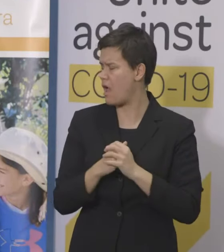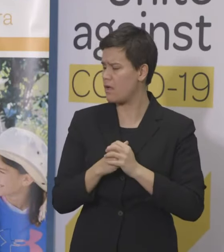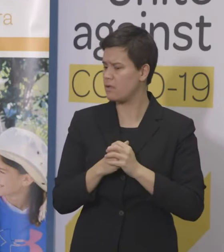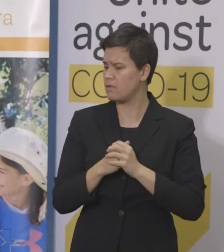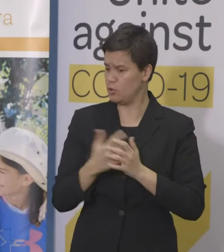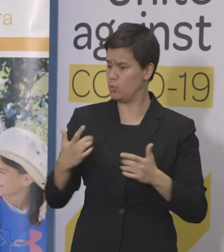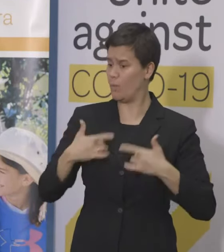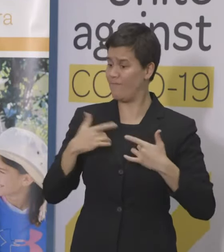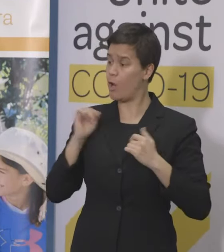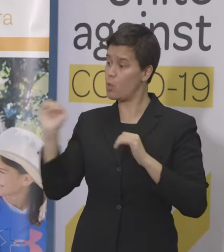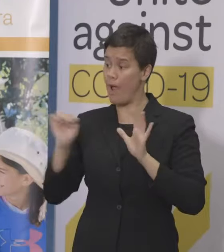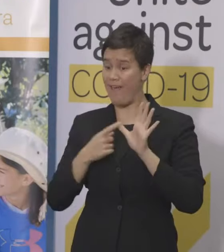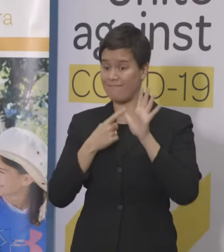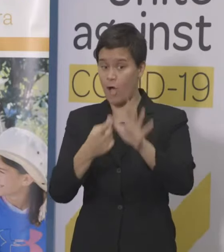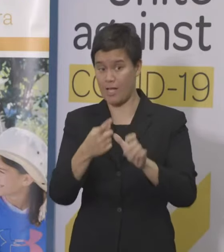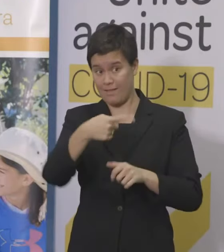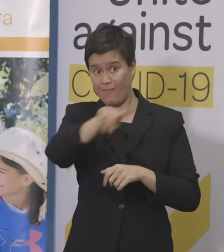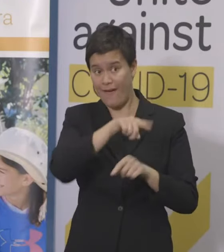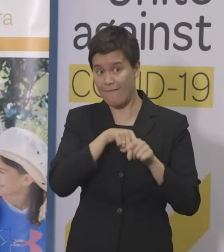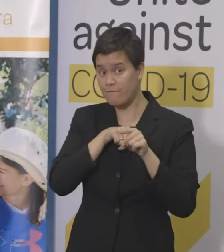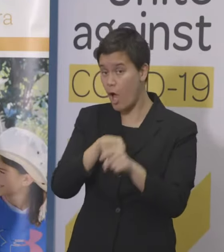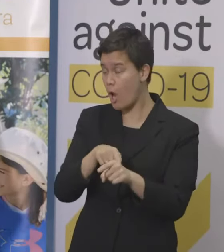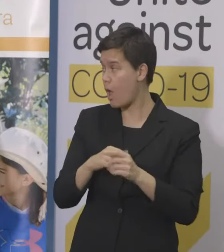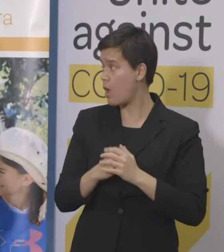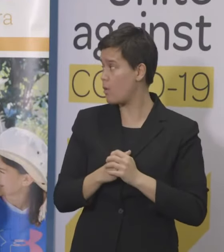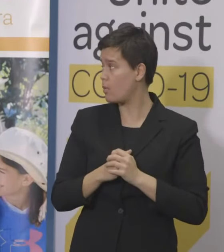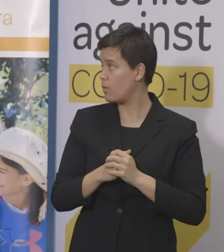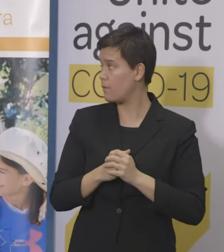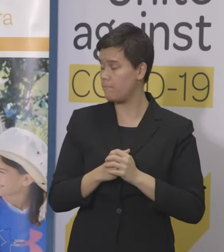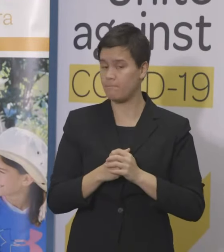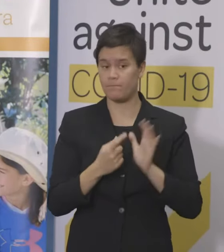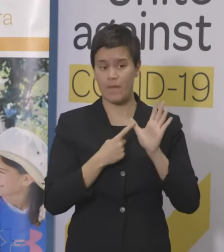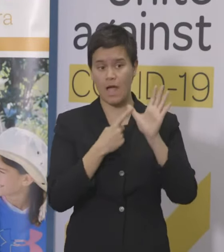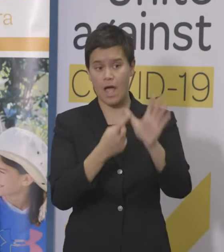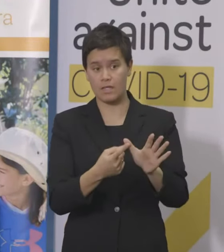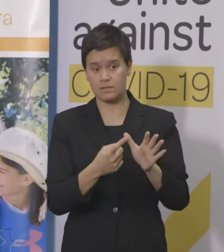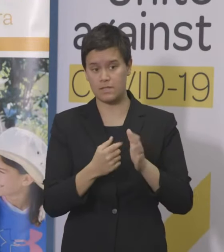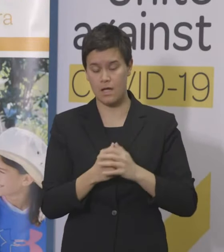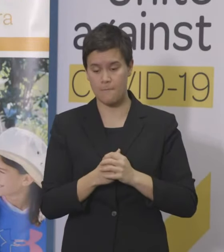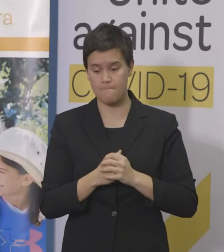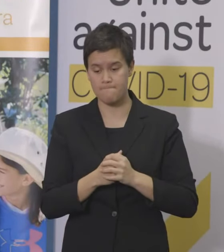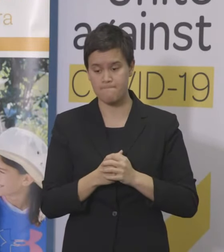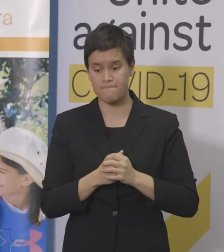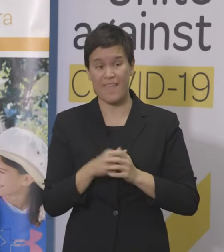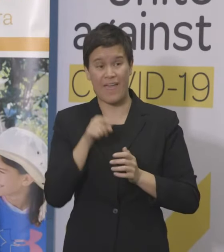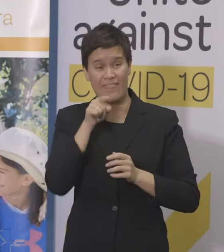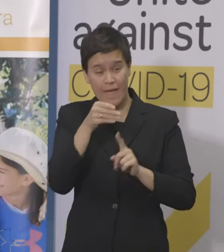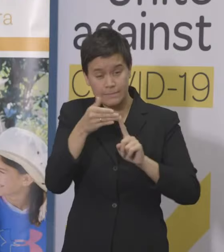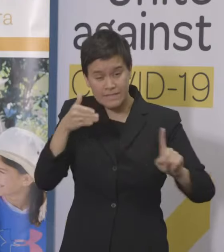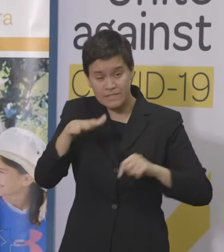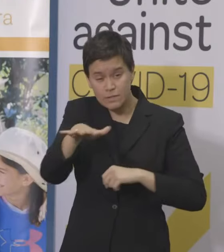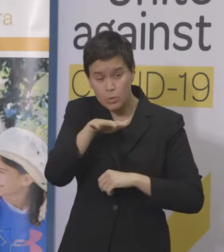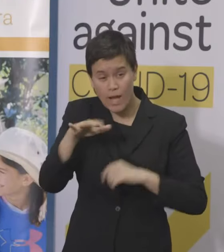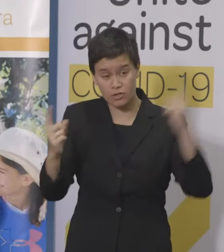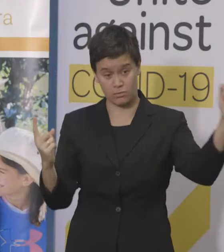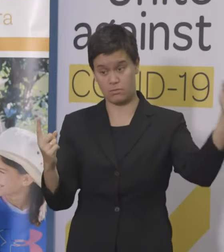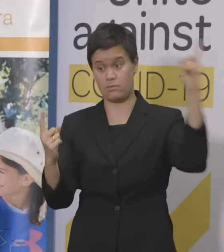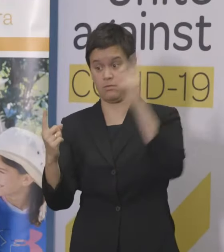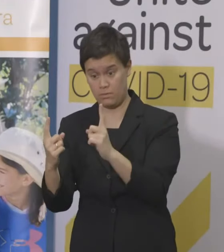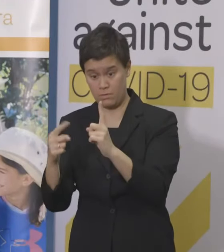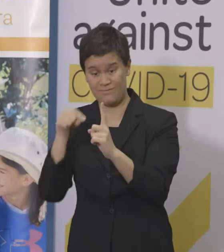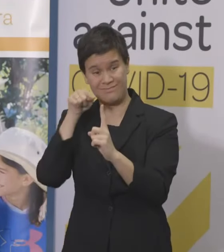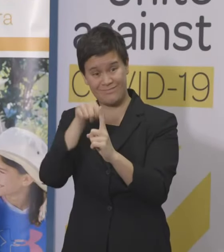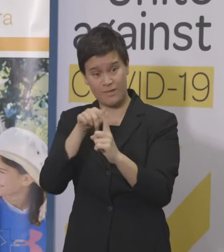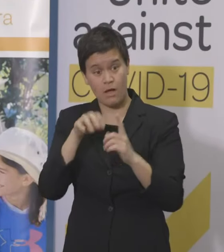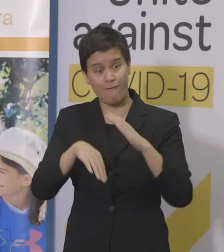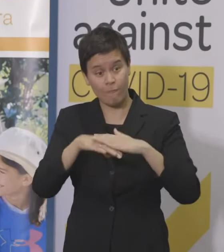actually followed? I don't have information about any aspects of the interaction, including use of PPE. I can say,